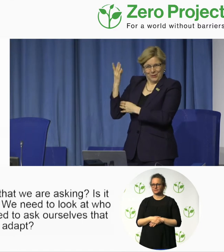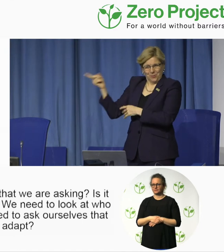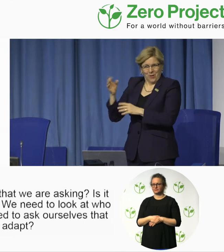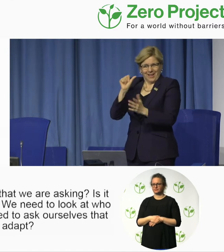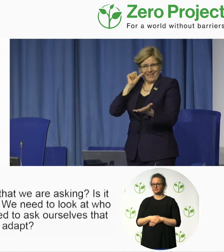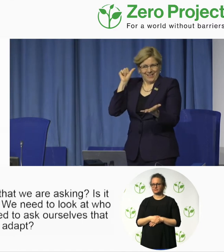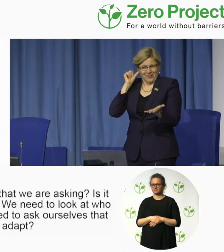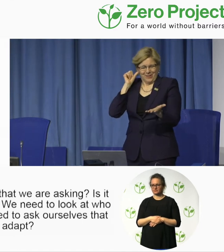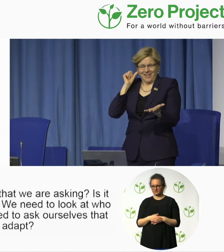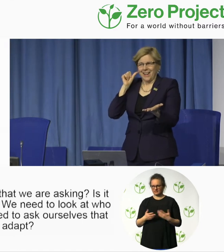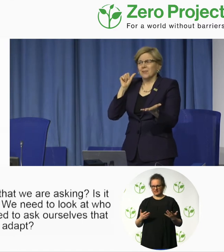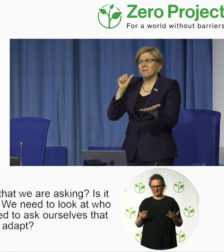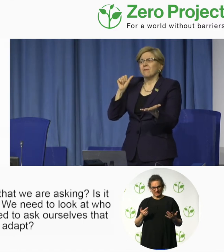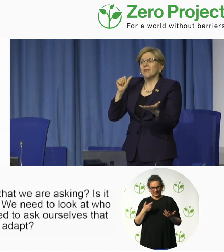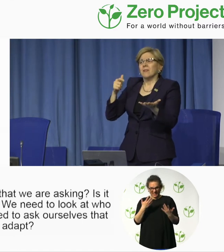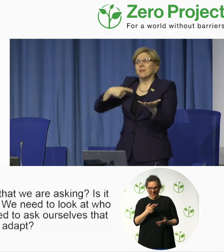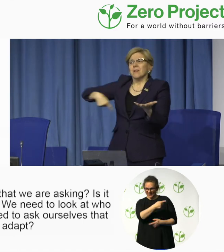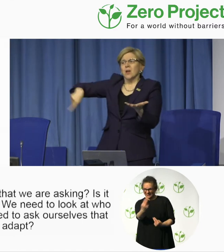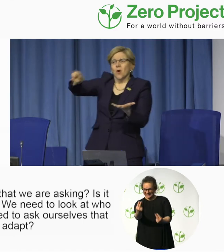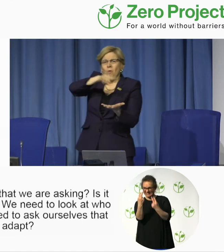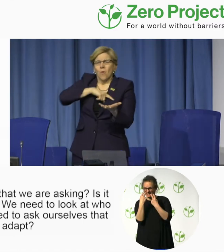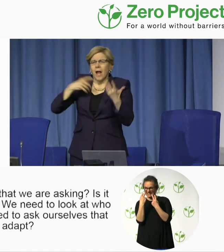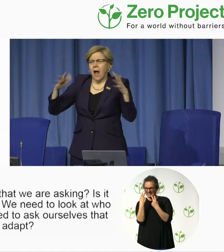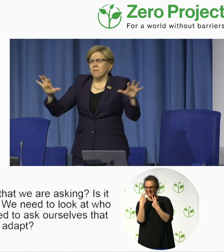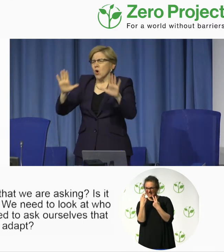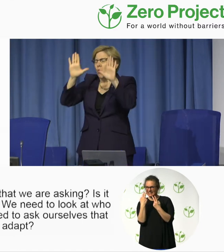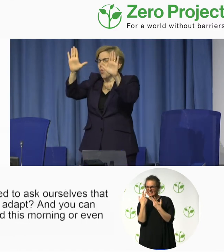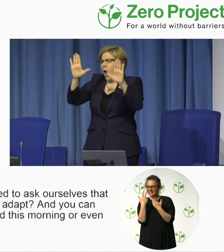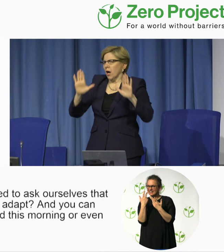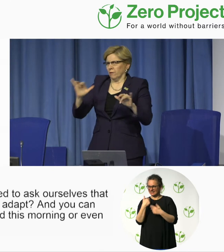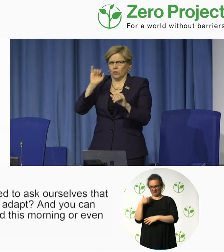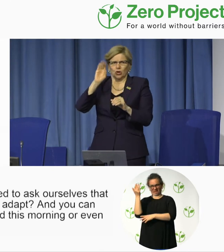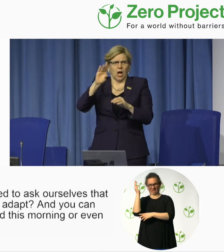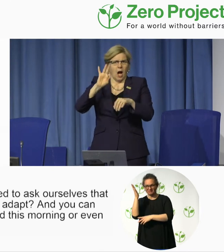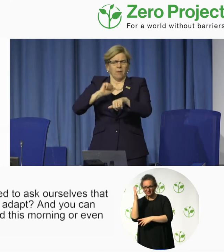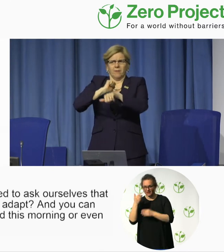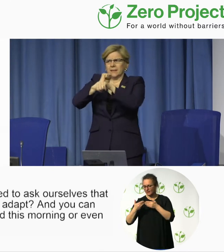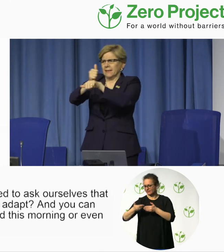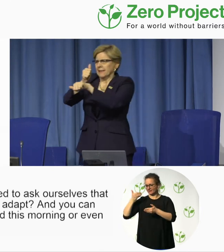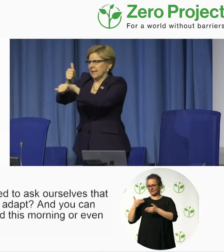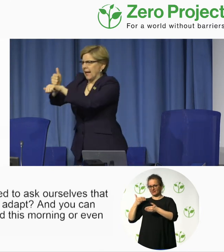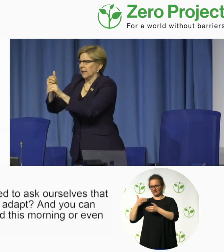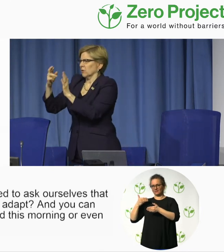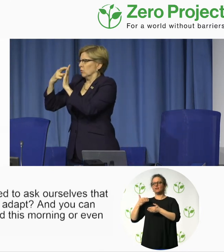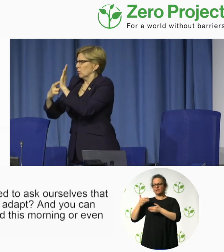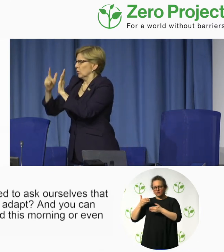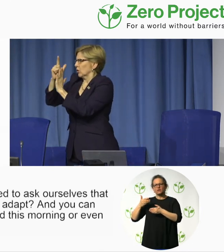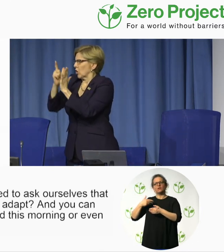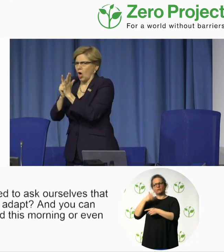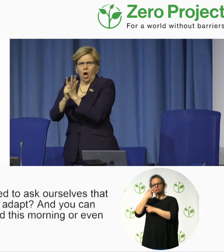And you could hear from the different presentations that we had this morning and even from yesterday that we have been doing a wonderful